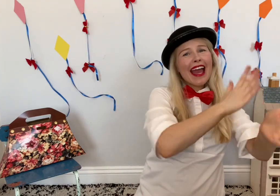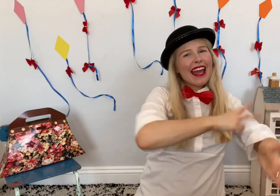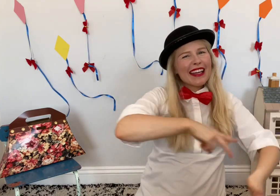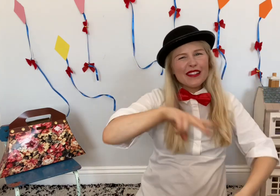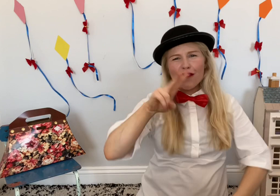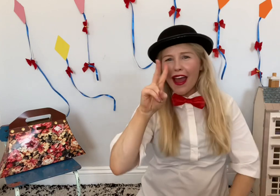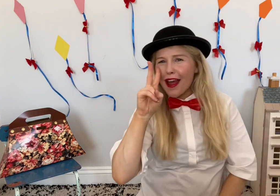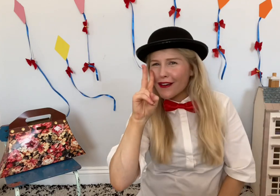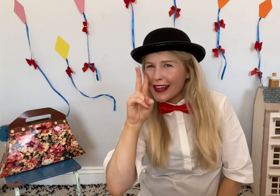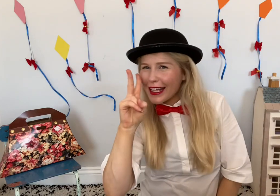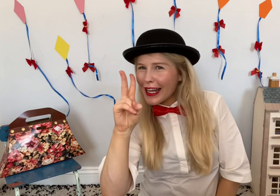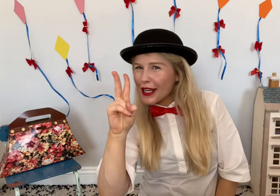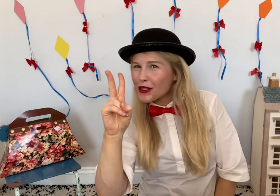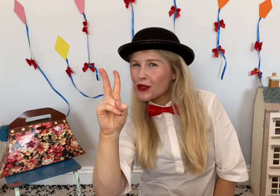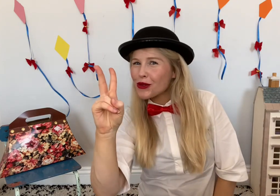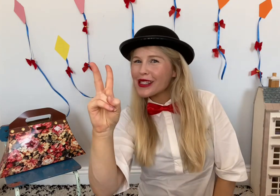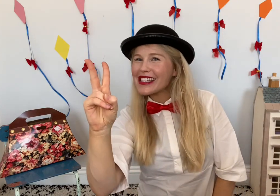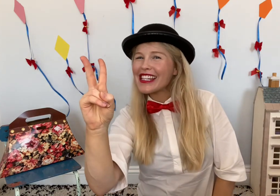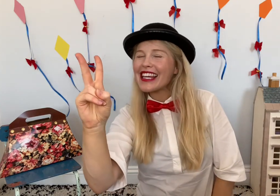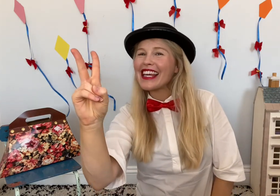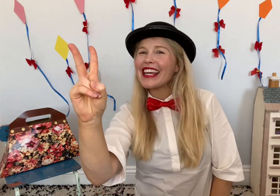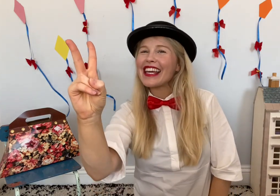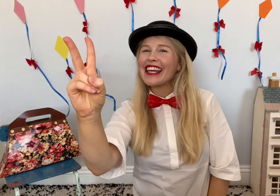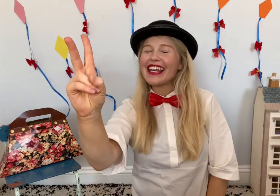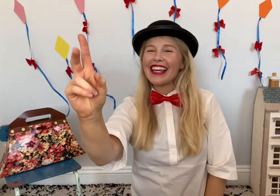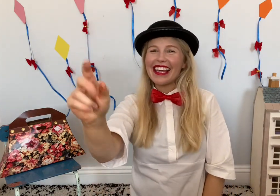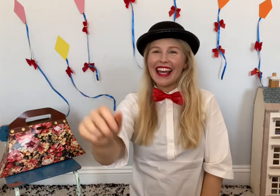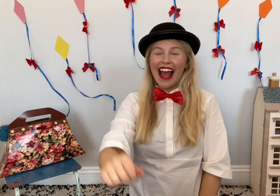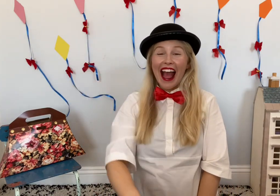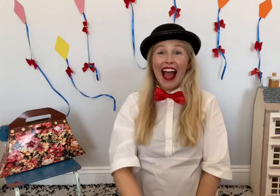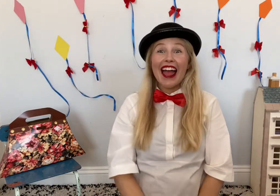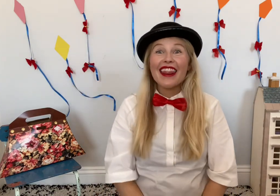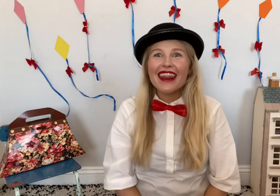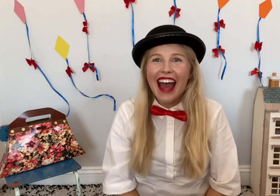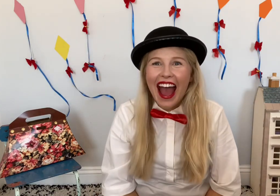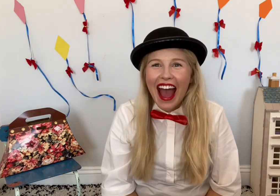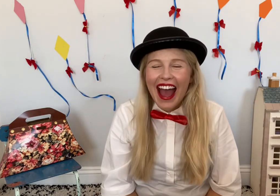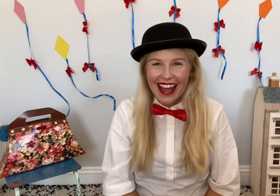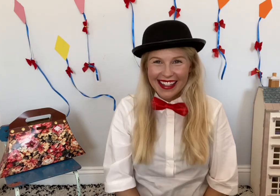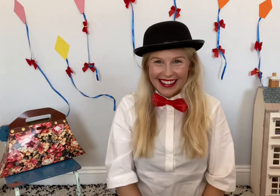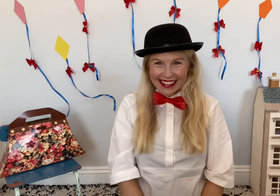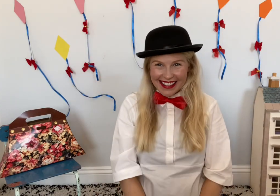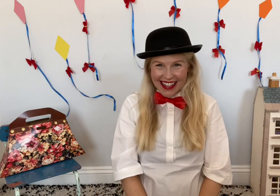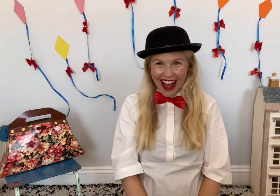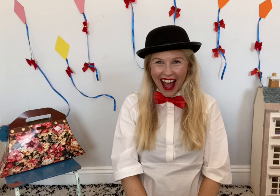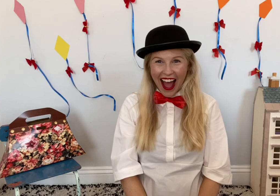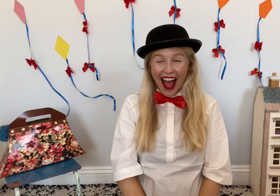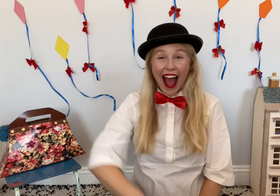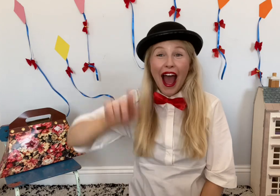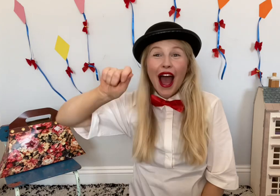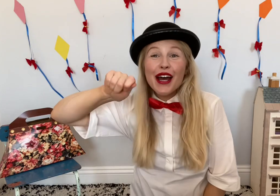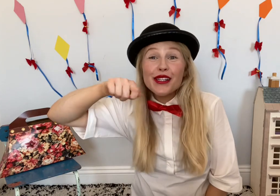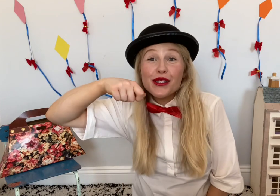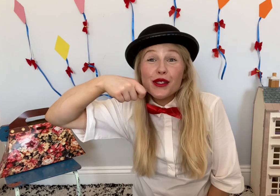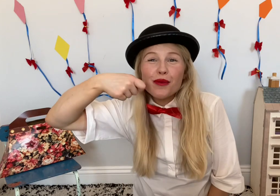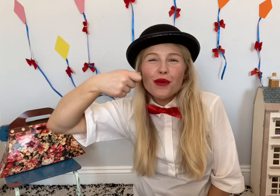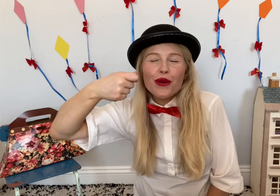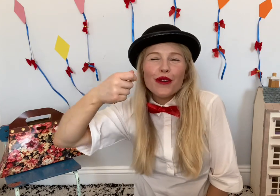It's very clear to see that a spoonful